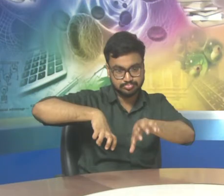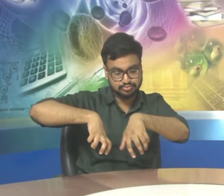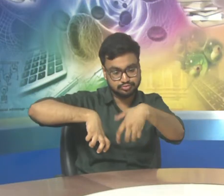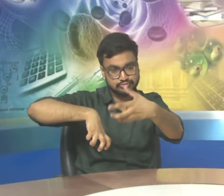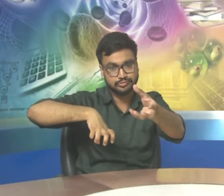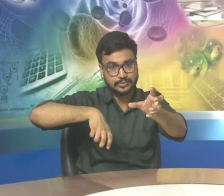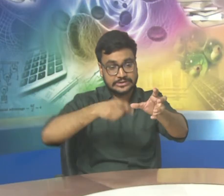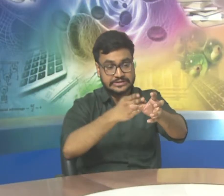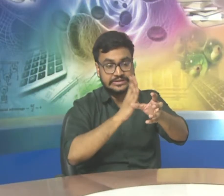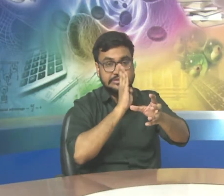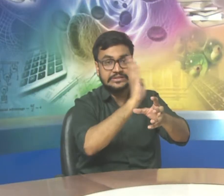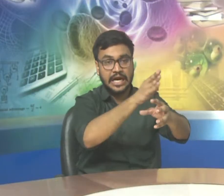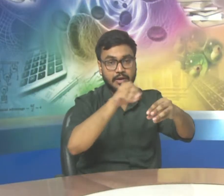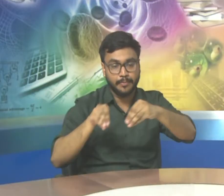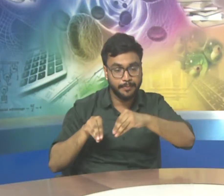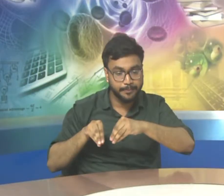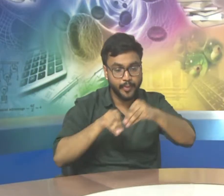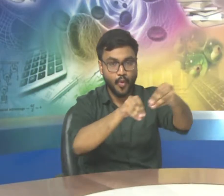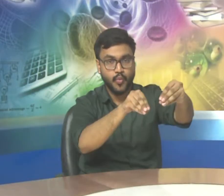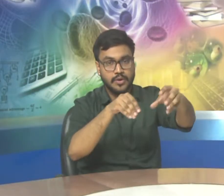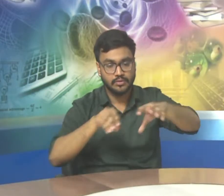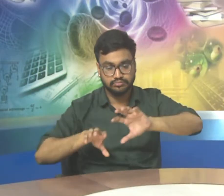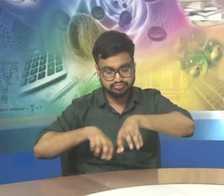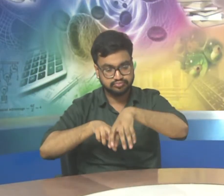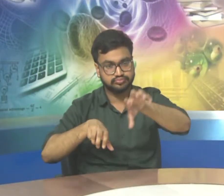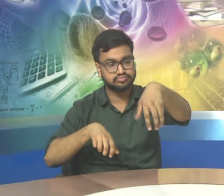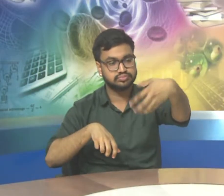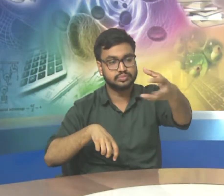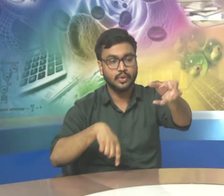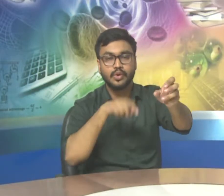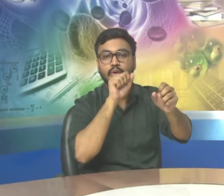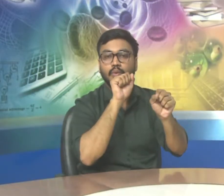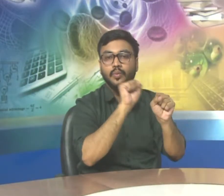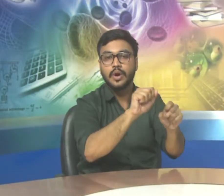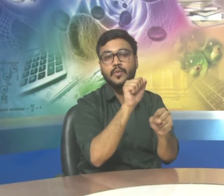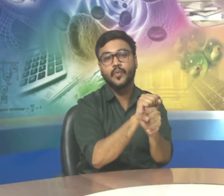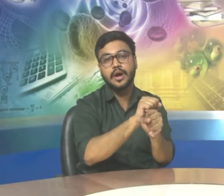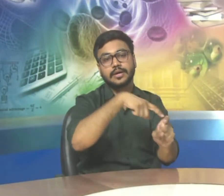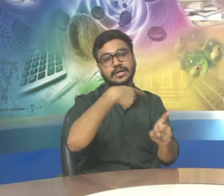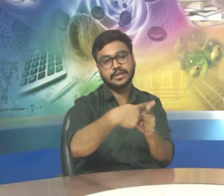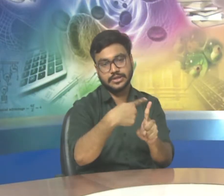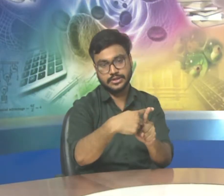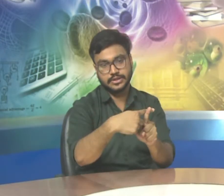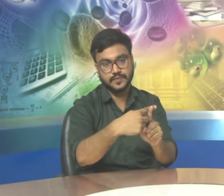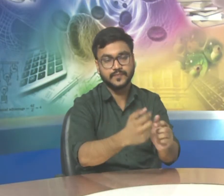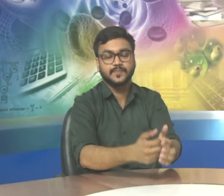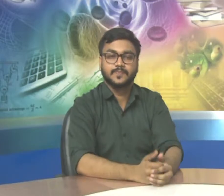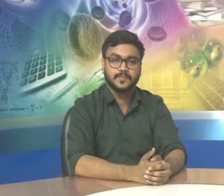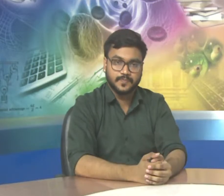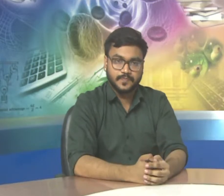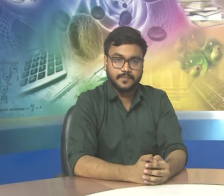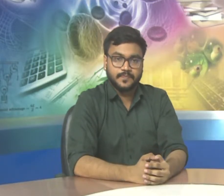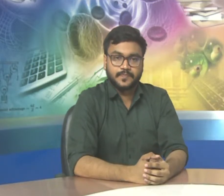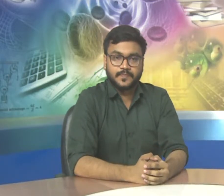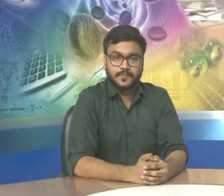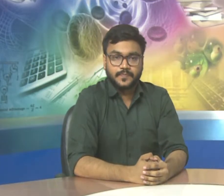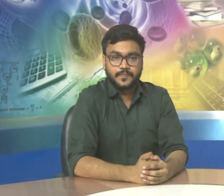For example, pushing a ball forward and it moves forward, so there is a positive